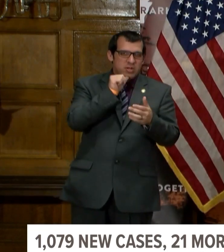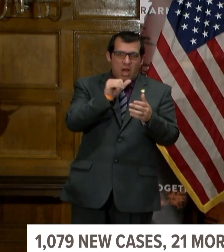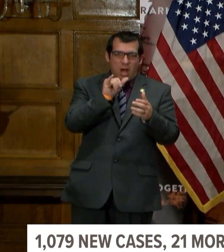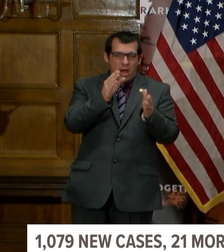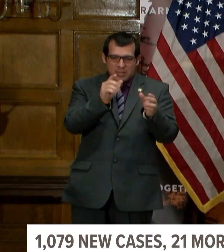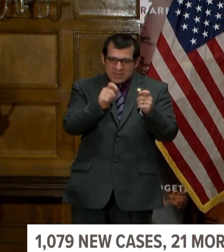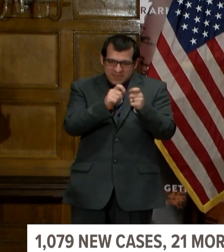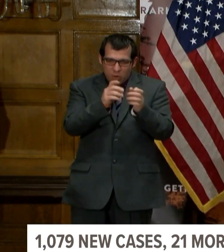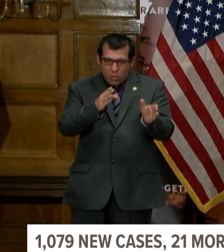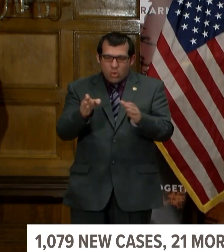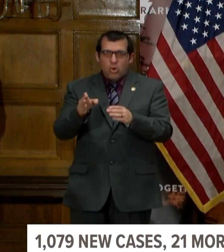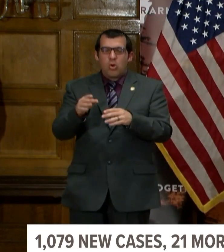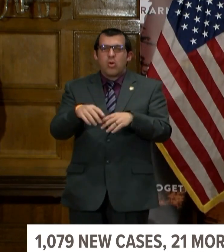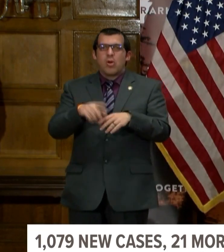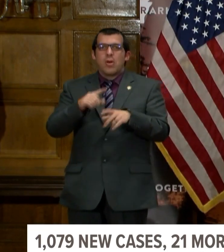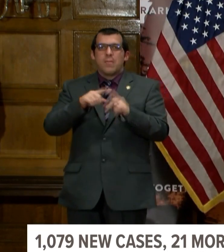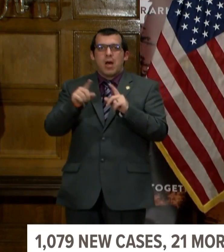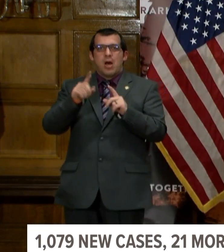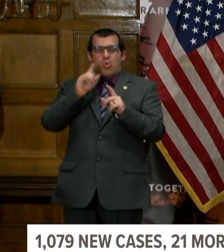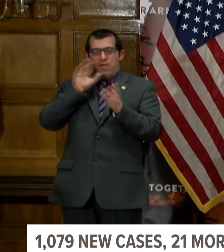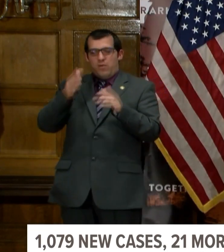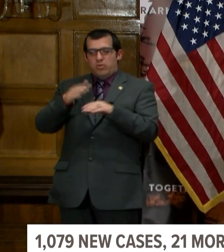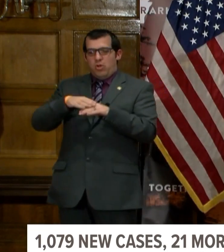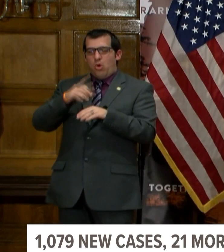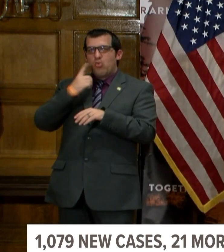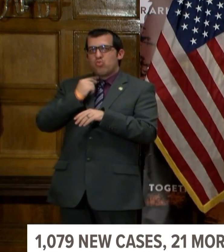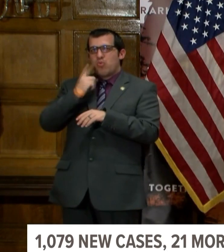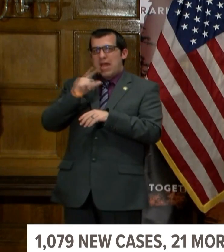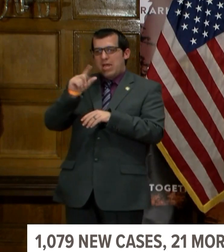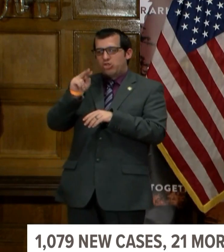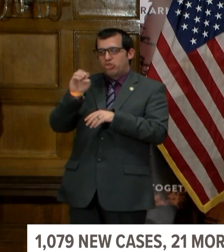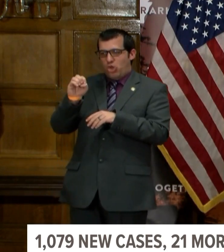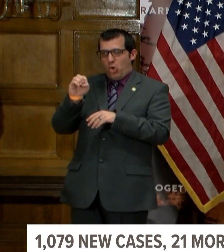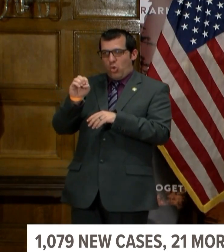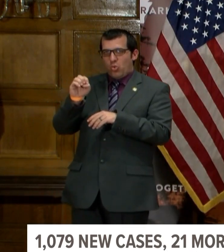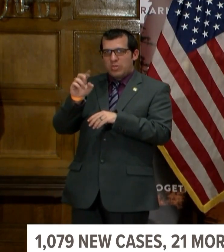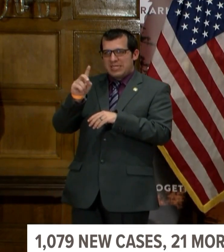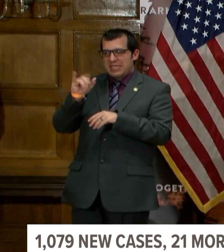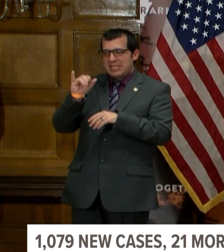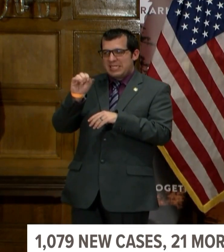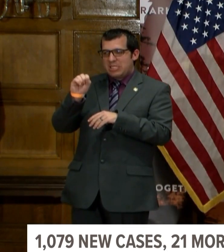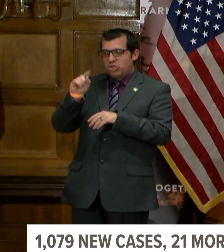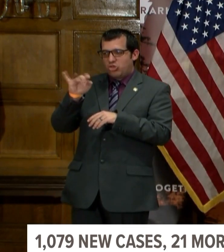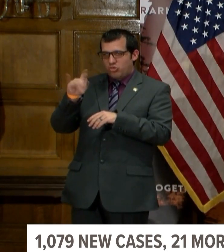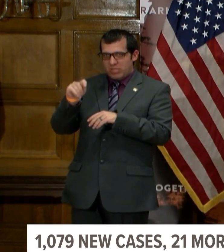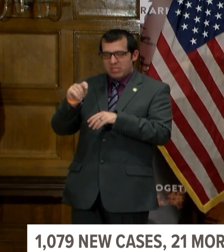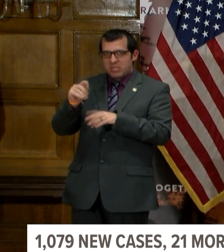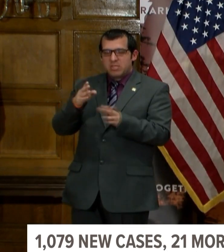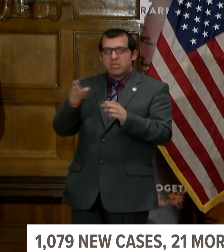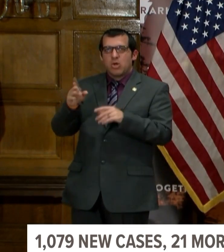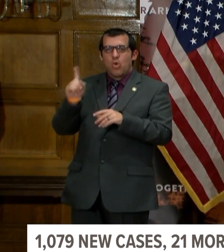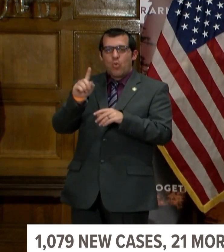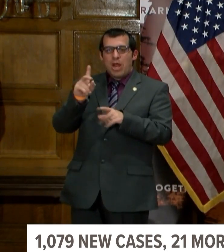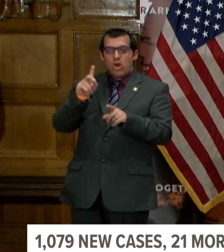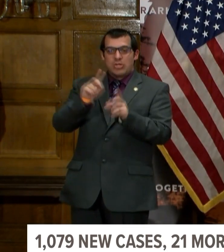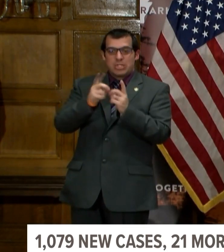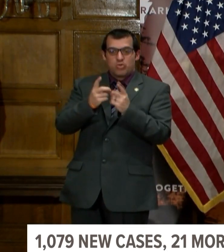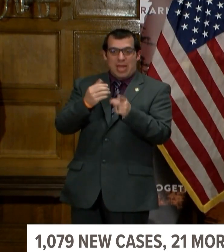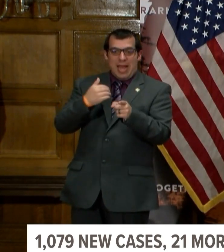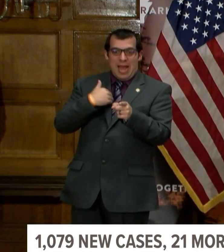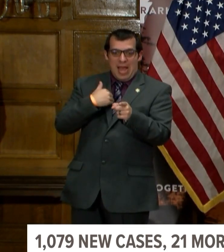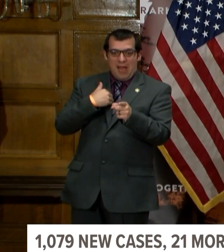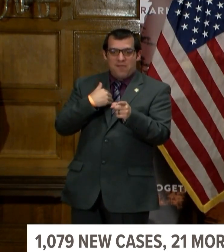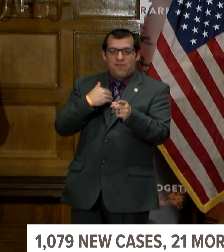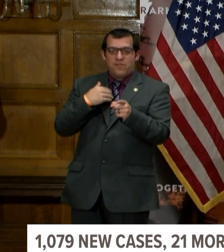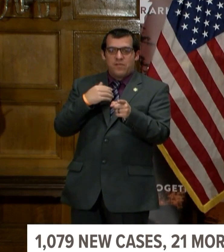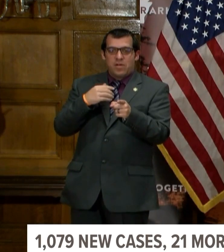but we will be looking at the red zone districts from the ACI weekly data. The districts that have schools with